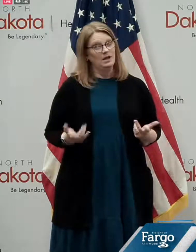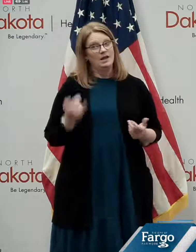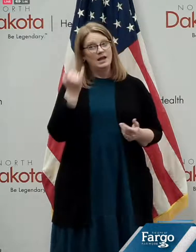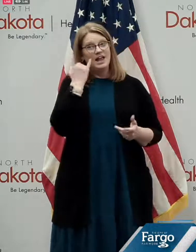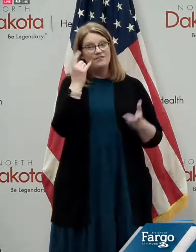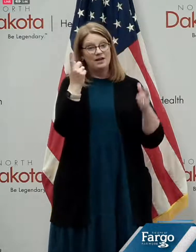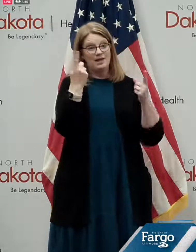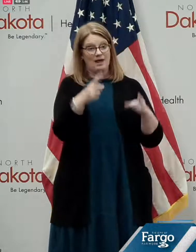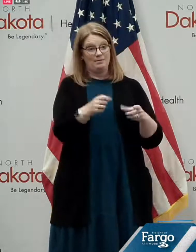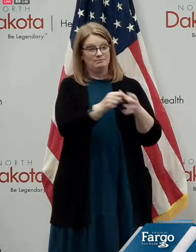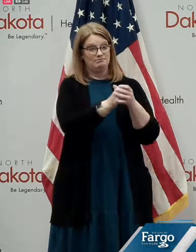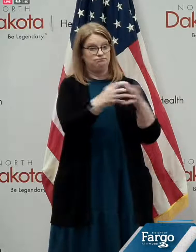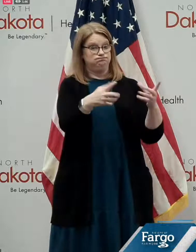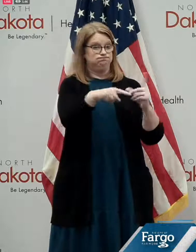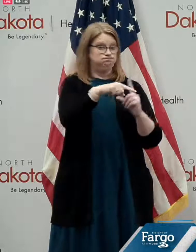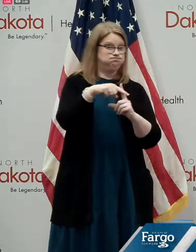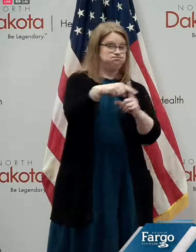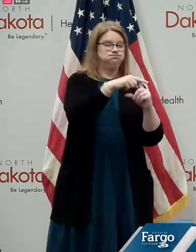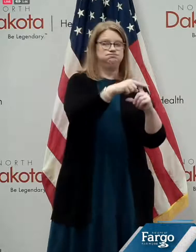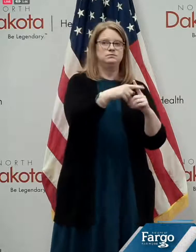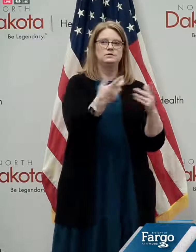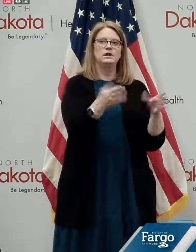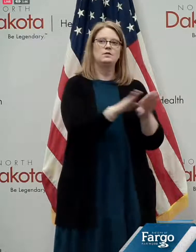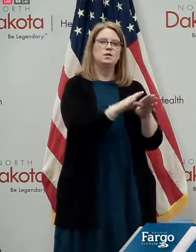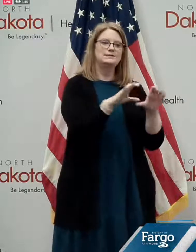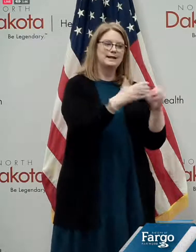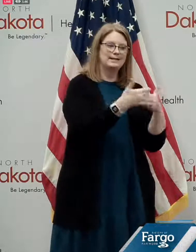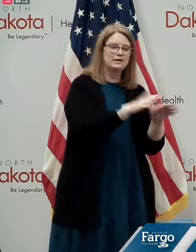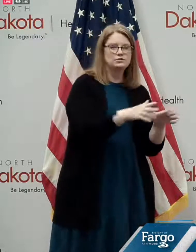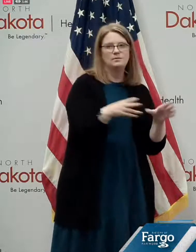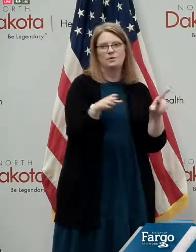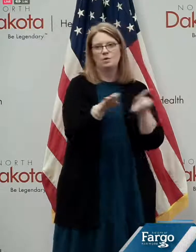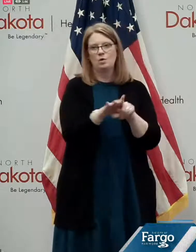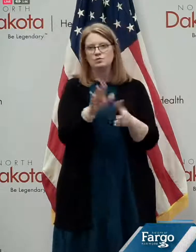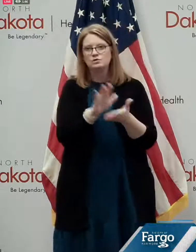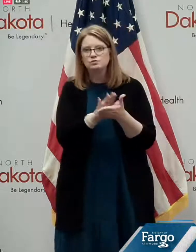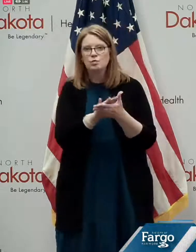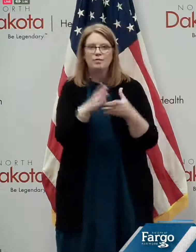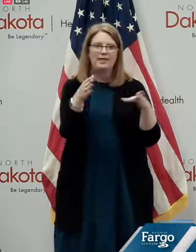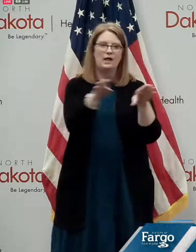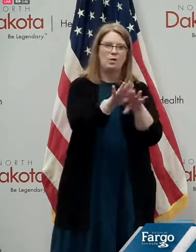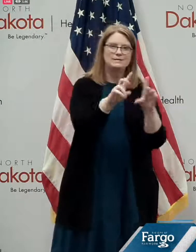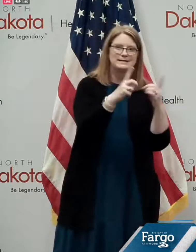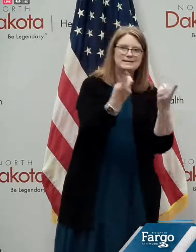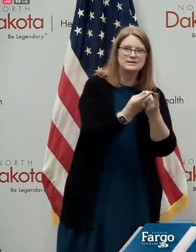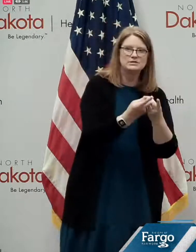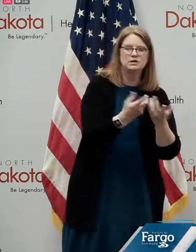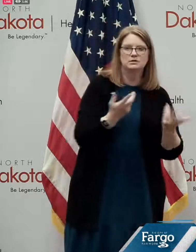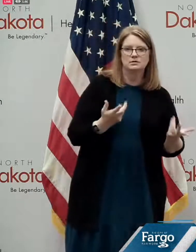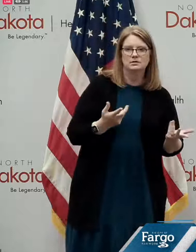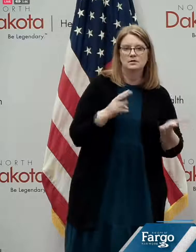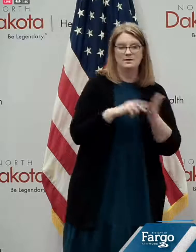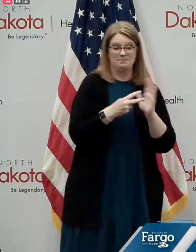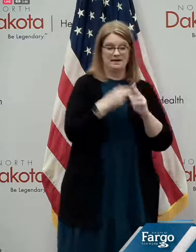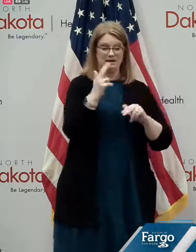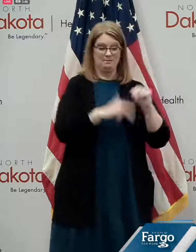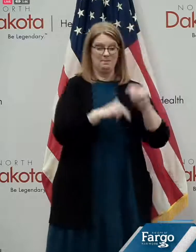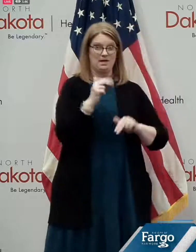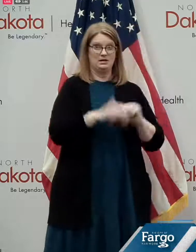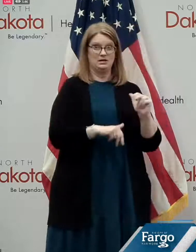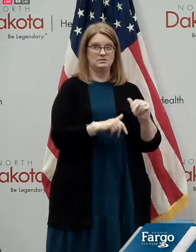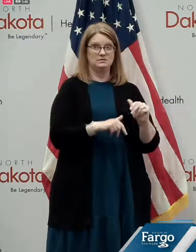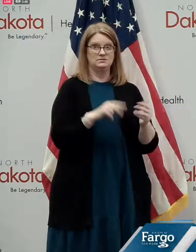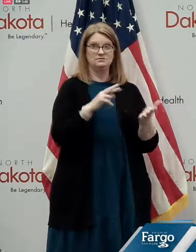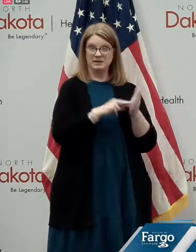breakout occurs, then they'll have to decide, do they close a classroom, do they close a school, or do they close a district, and then switch, when they say, meaning buildings, not